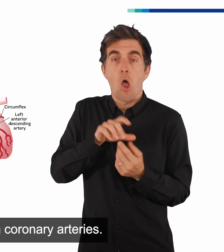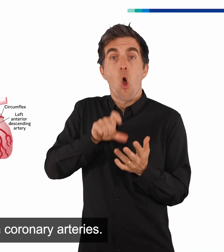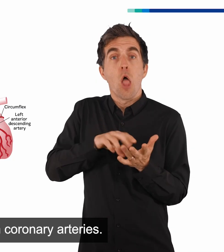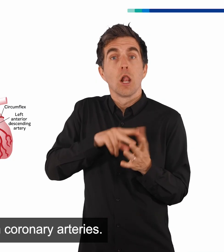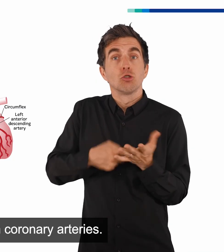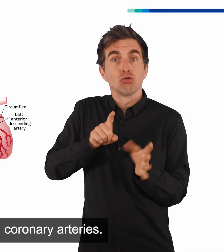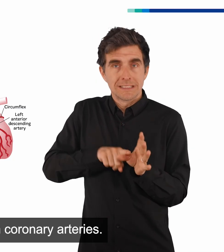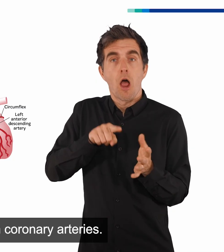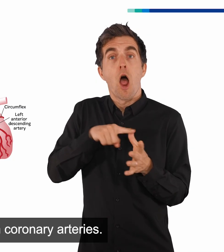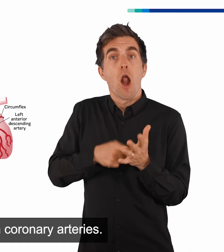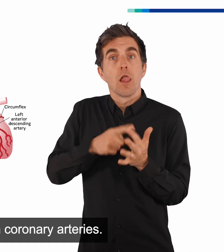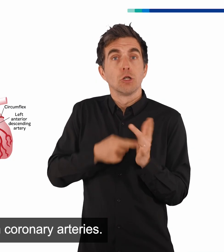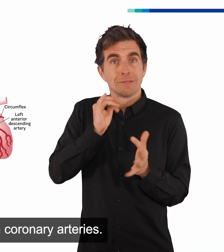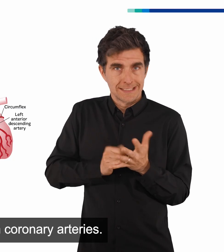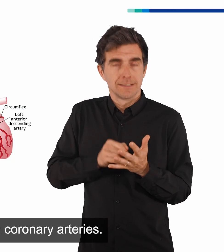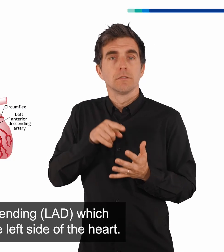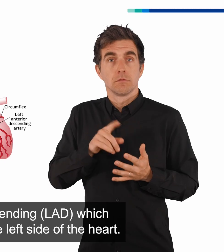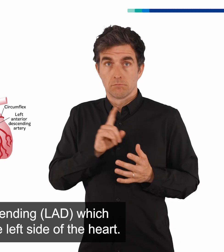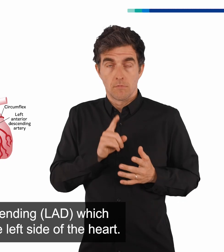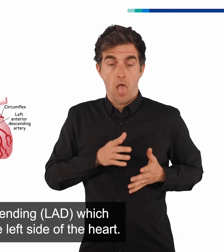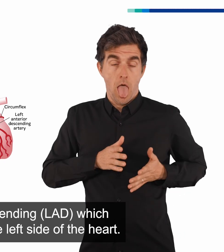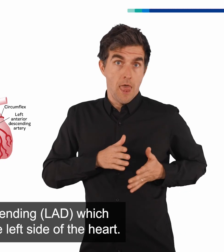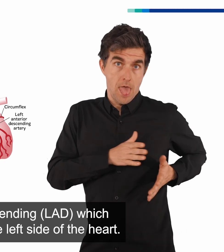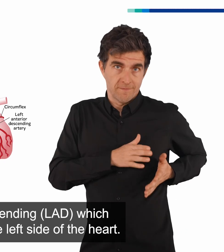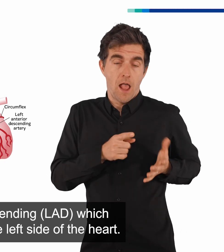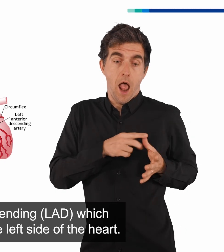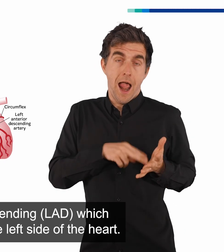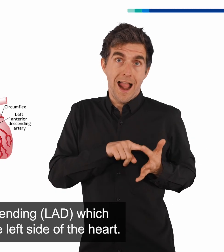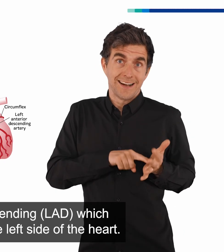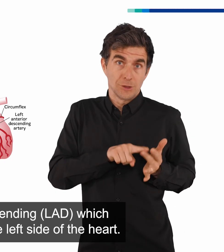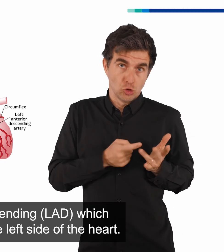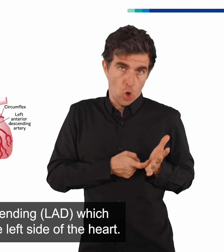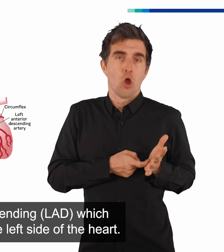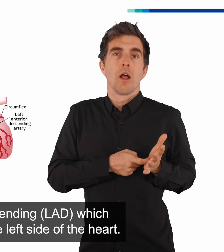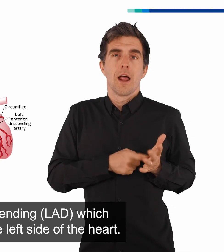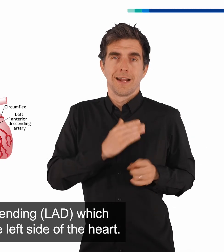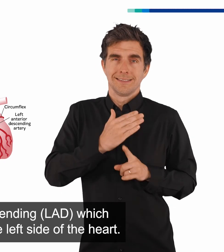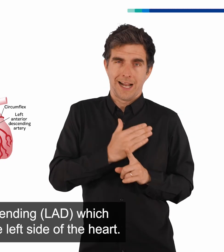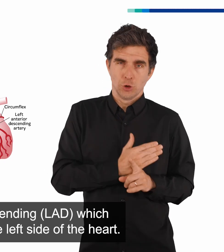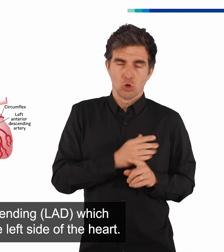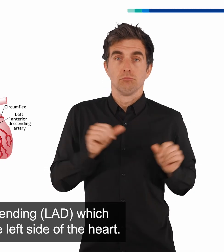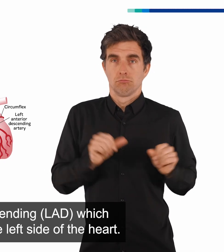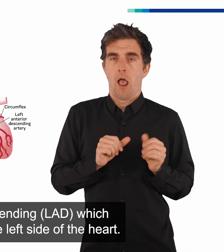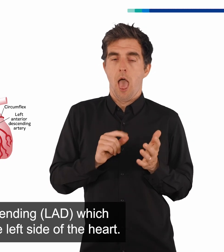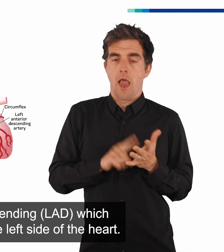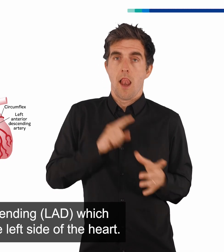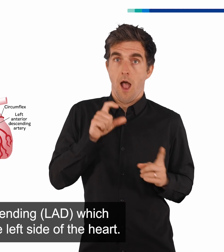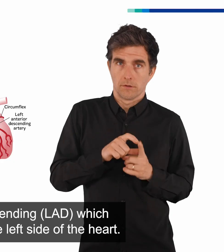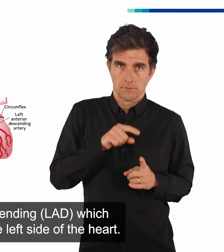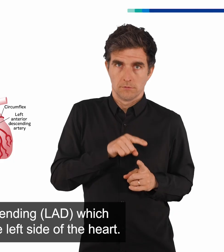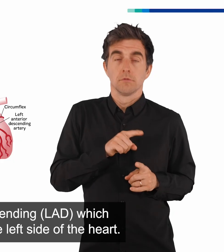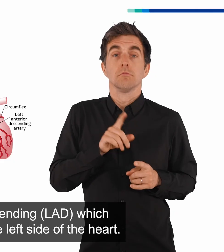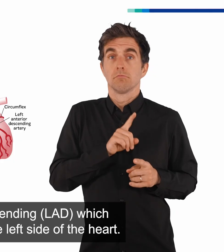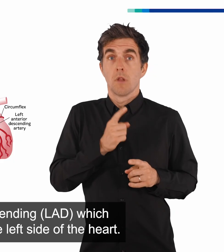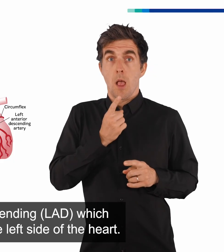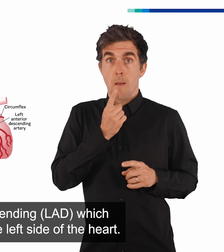Circumflex, which supplies blood to the back of the heart. Right coronary artery, RCA, which supplies blood to the